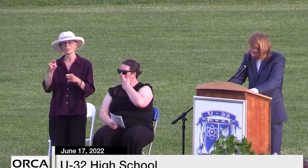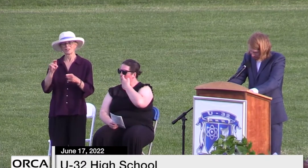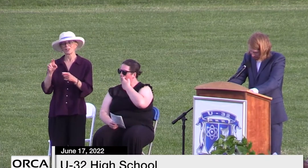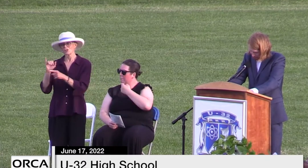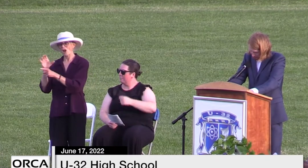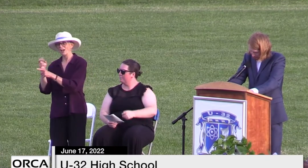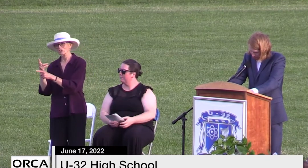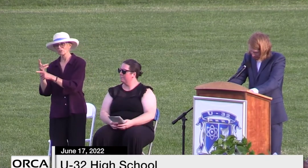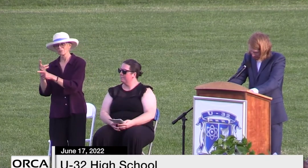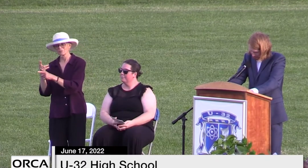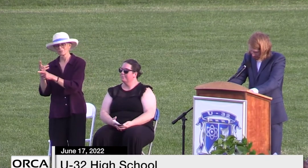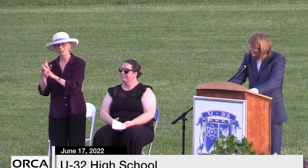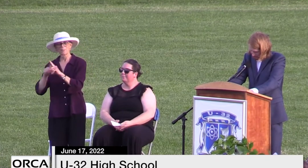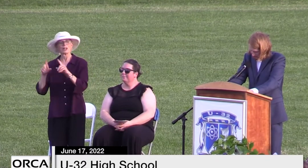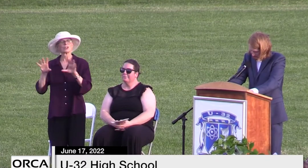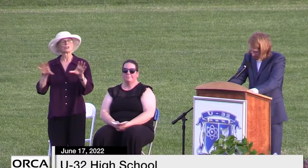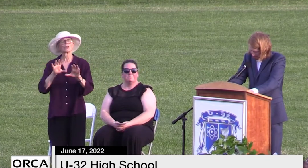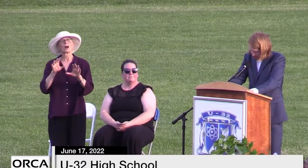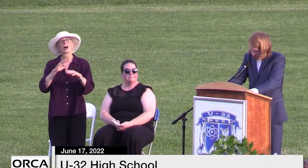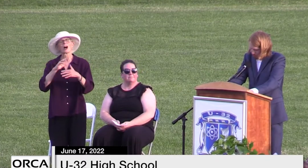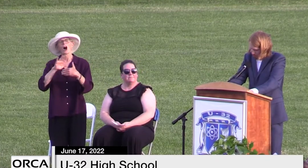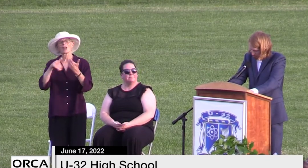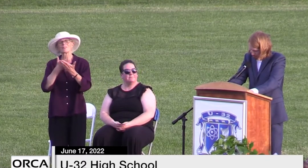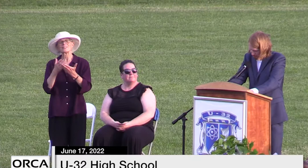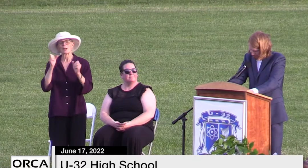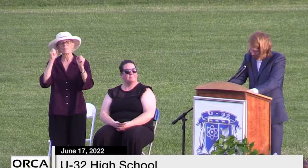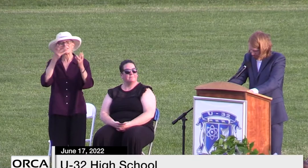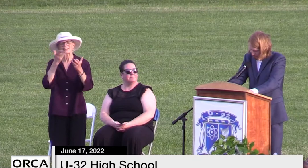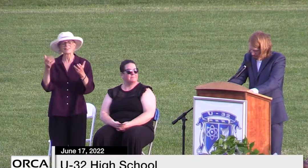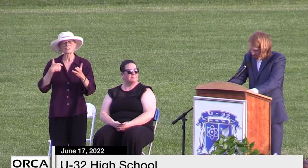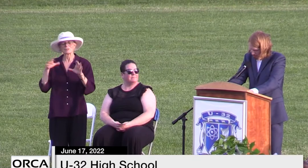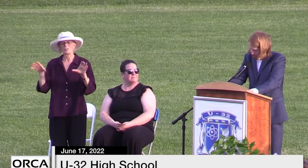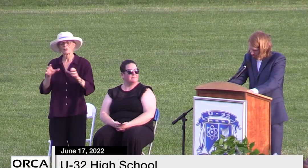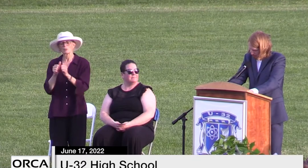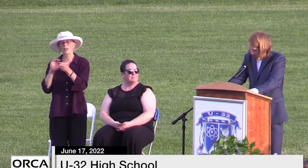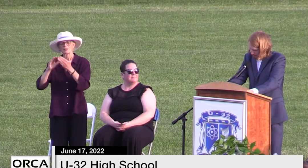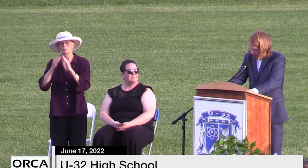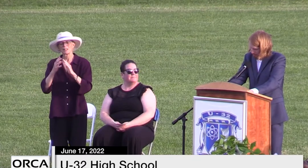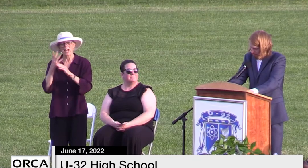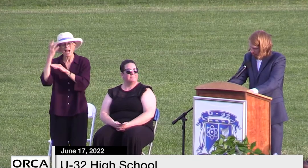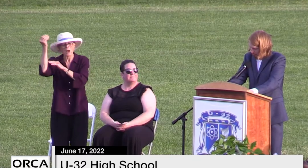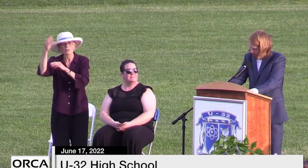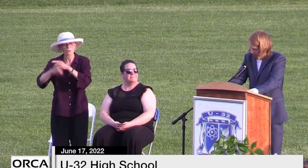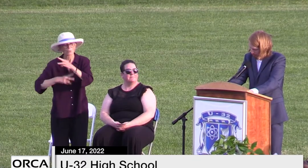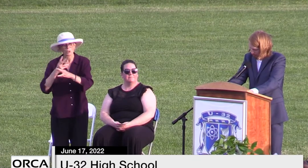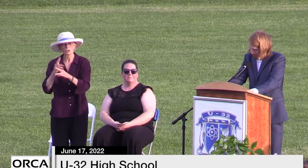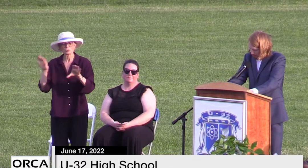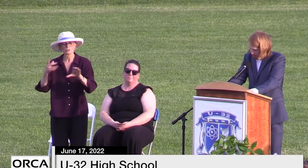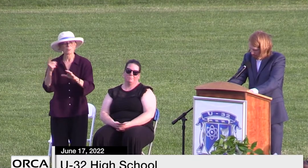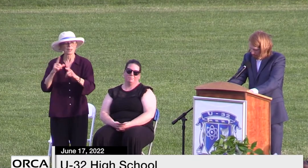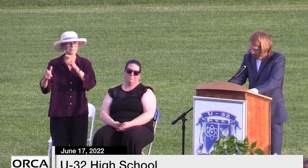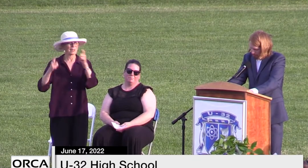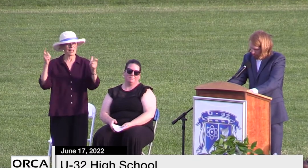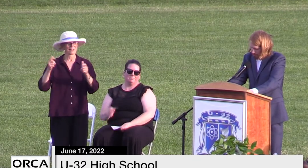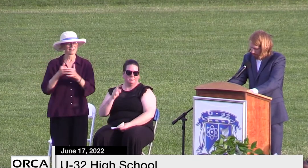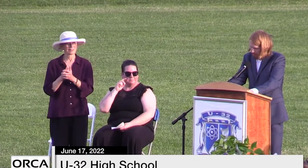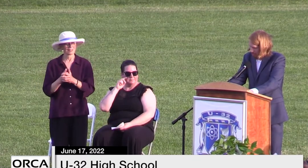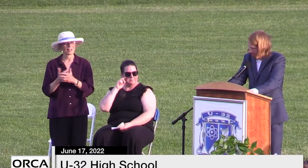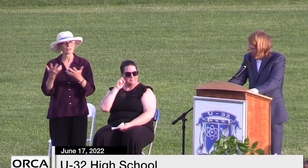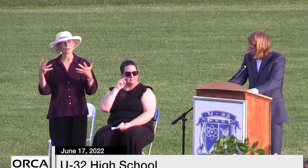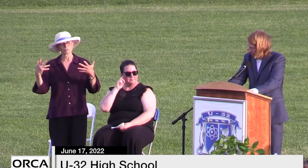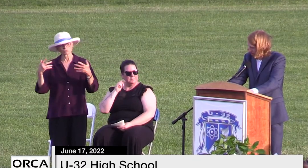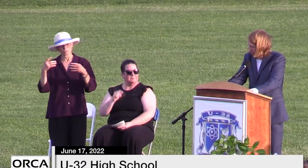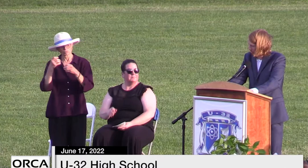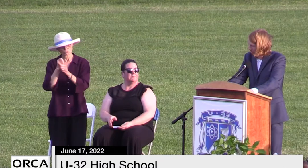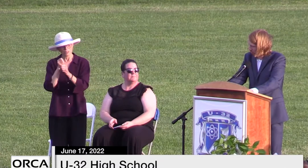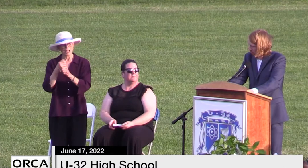the amazing stuff you have done here with with other communities. Go do your best and do something big. In closing,